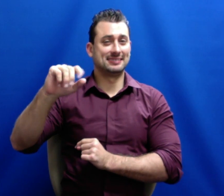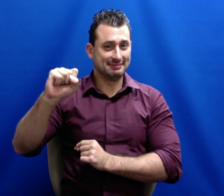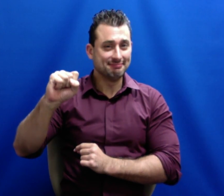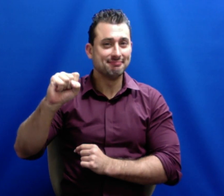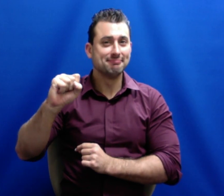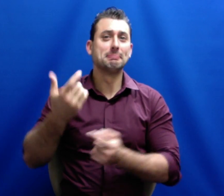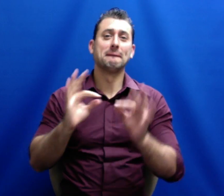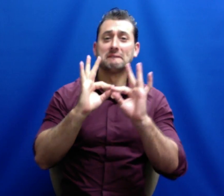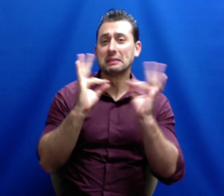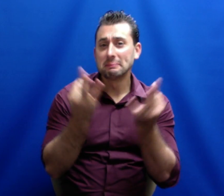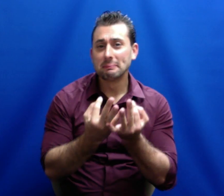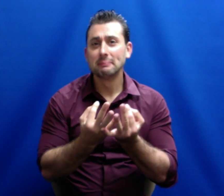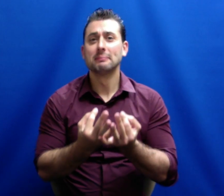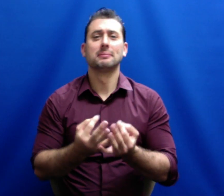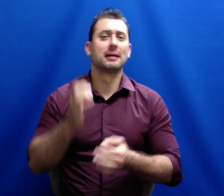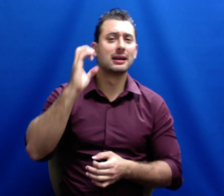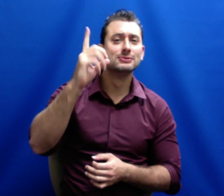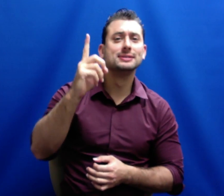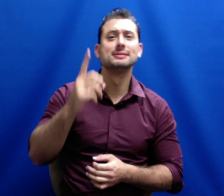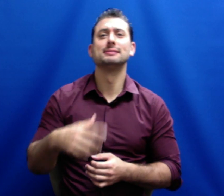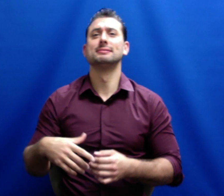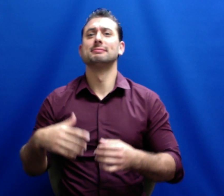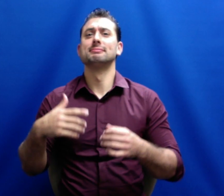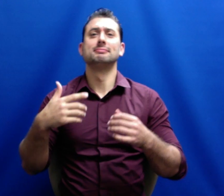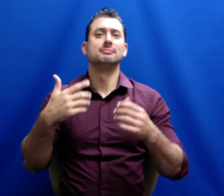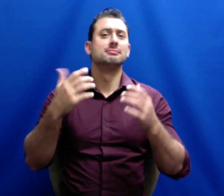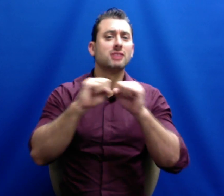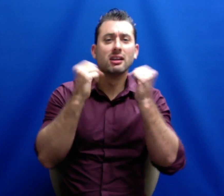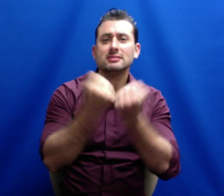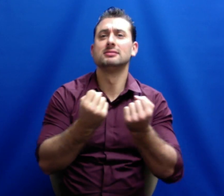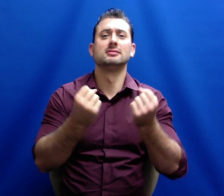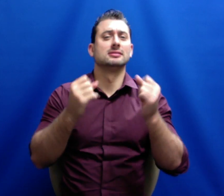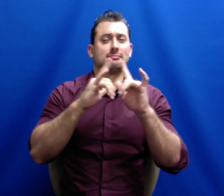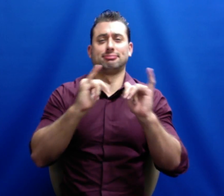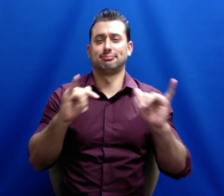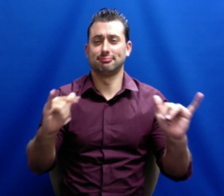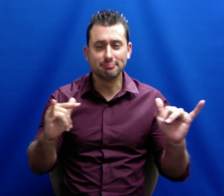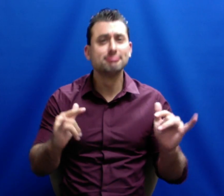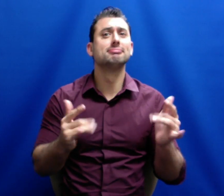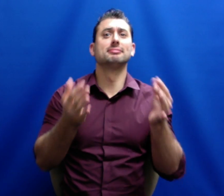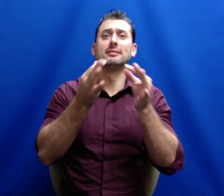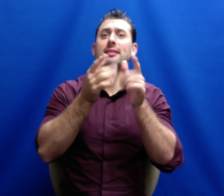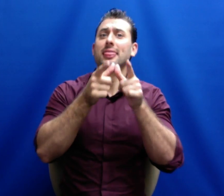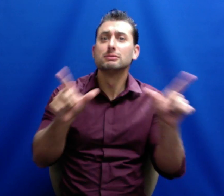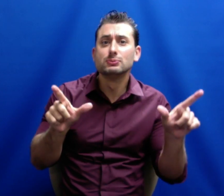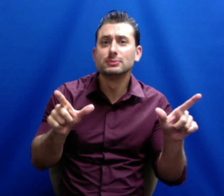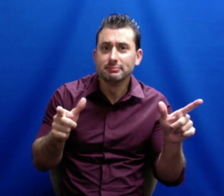Family, education, society, the list goes on. But paramount about this is language. I want to